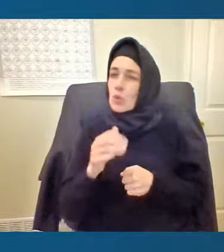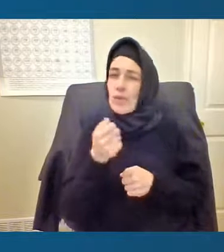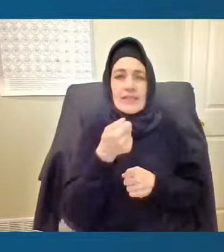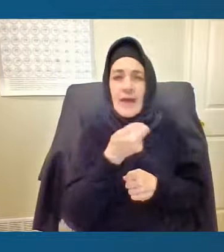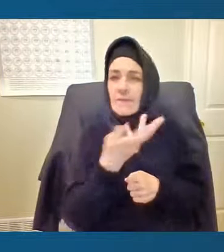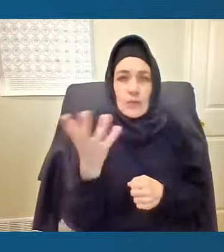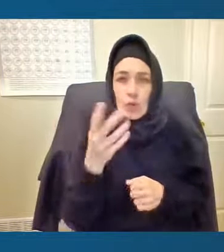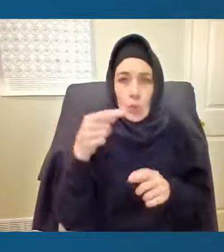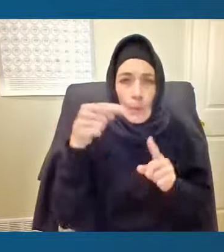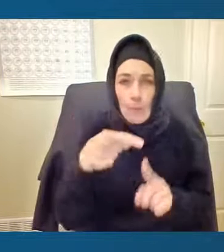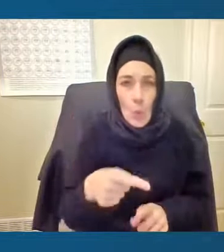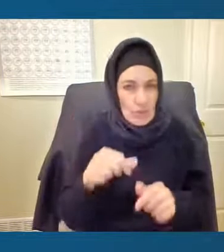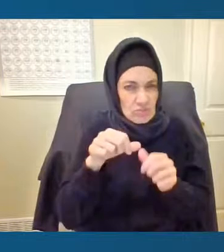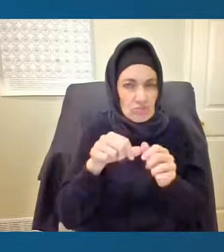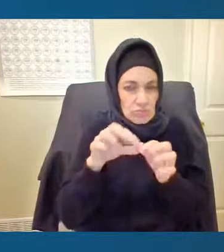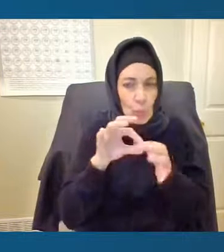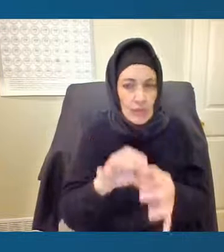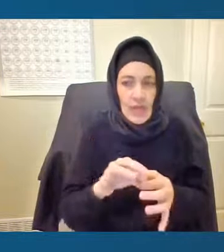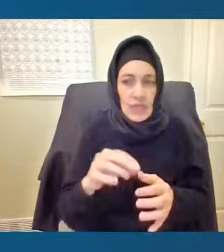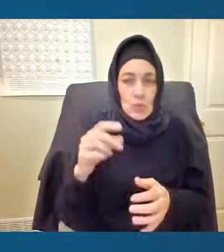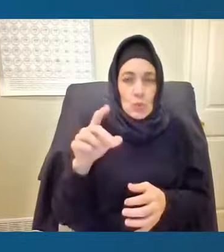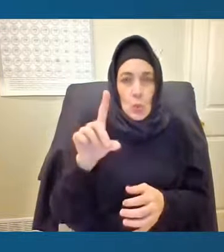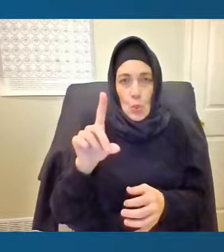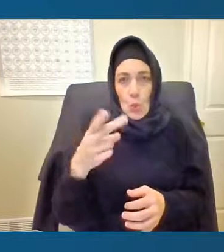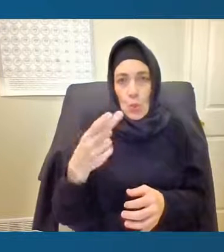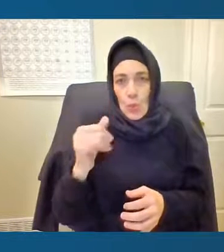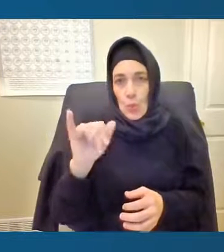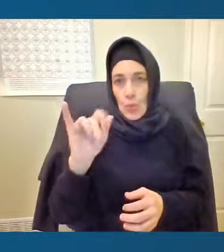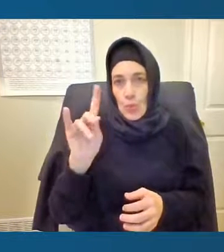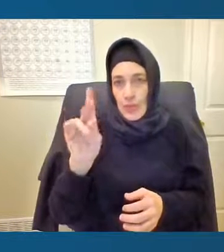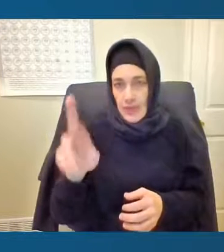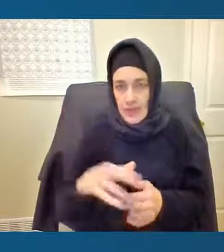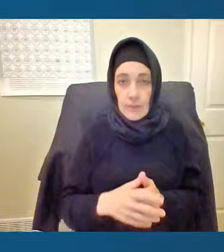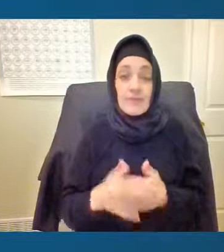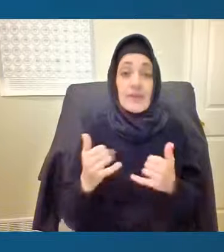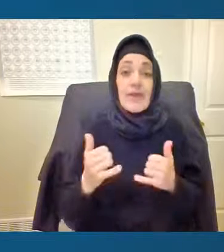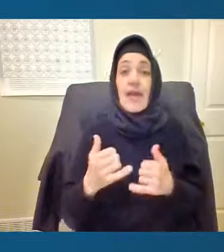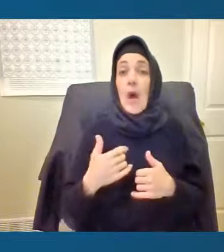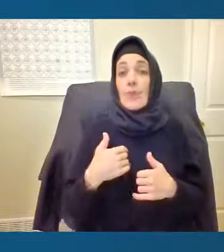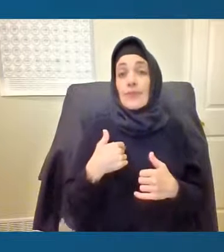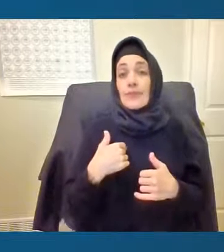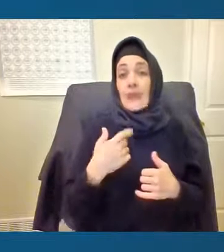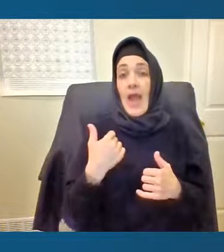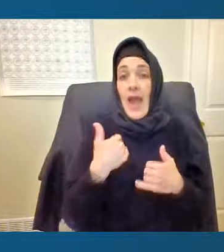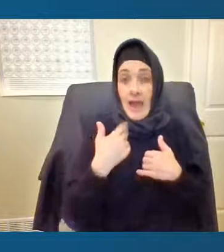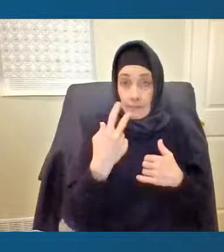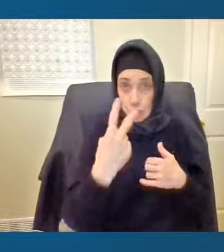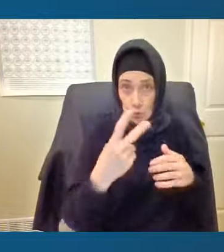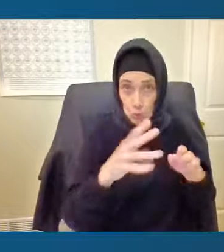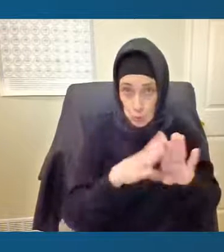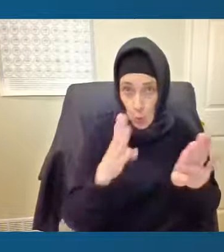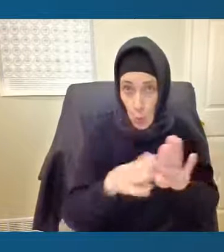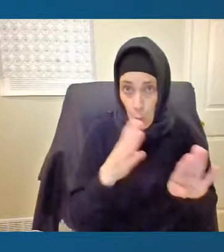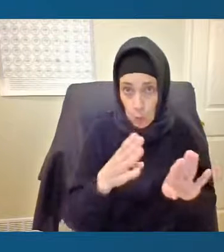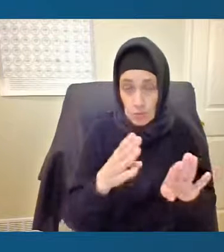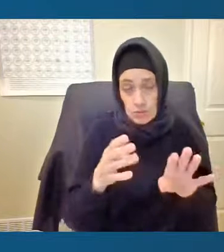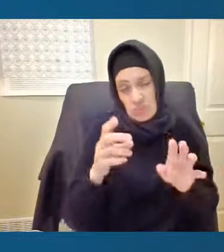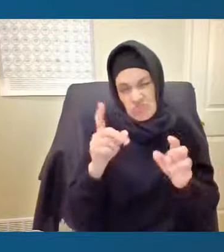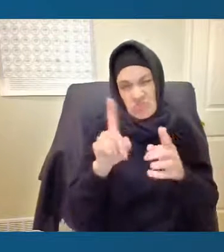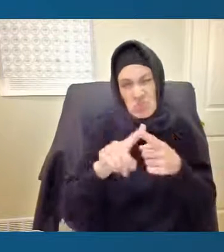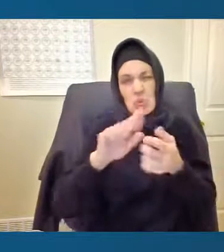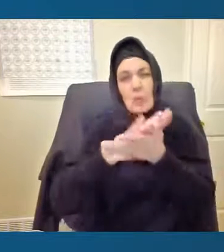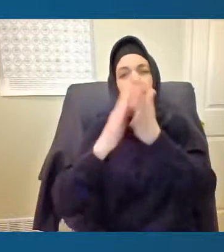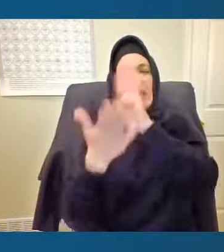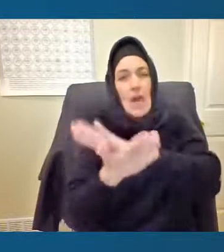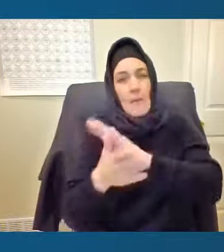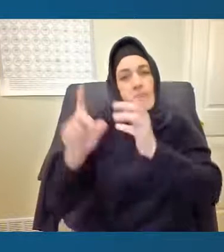Honestly, I told you guys, there's two doors that I think are the doors of wilaya. Wilaya means friendship with God. If you want to become a wali of Allah